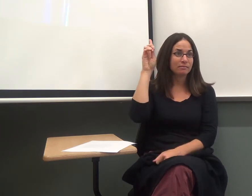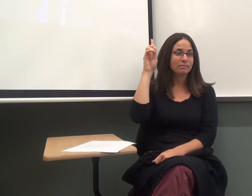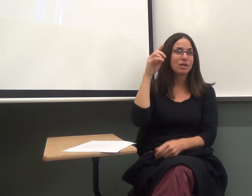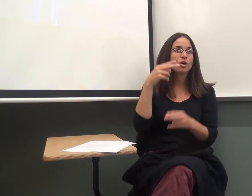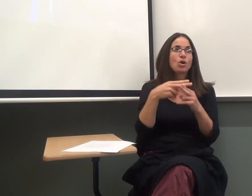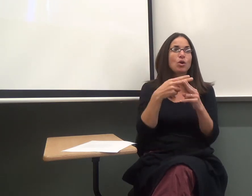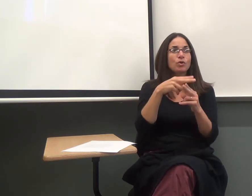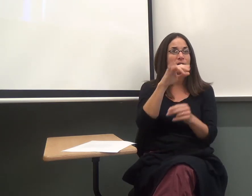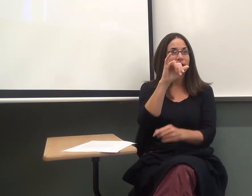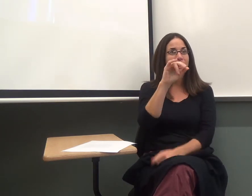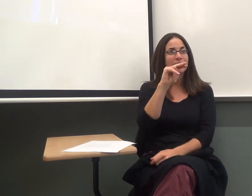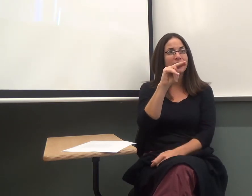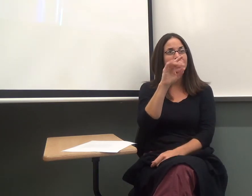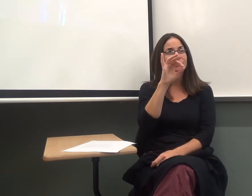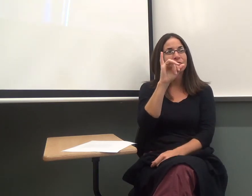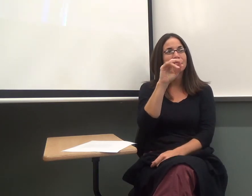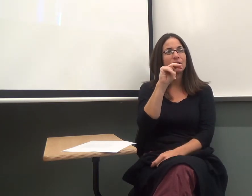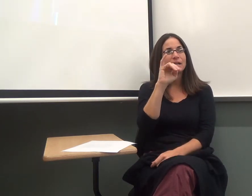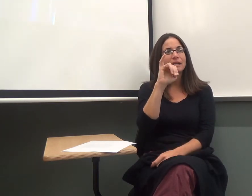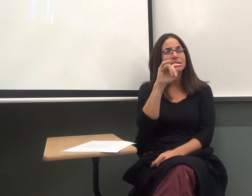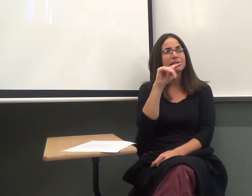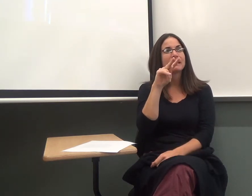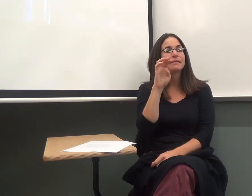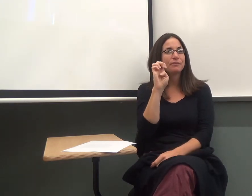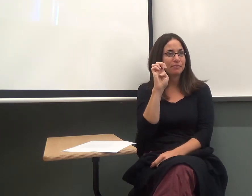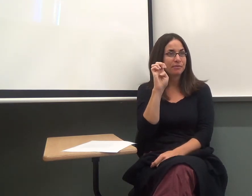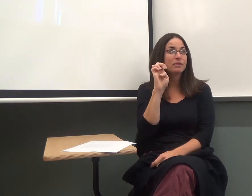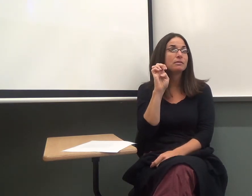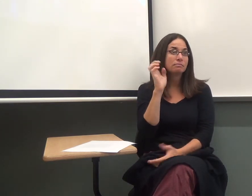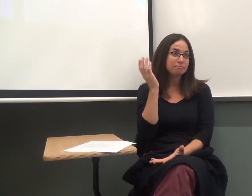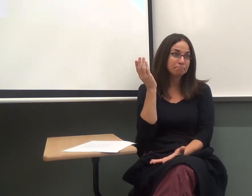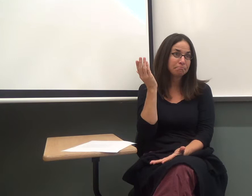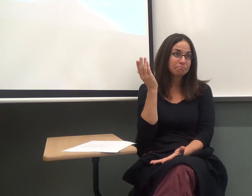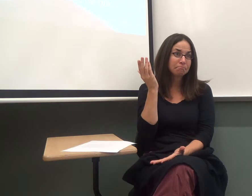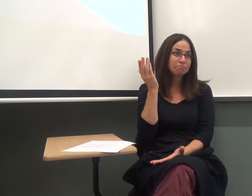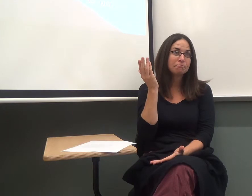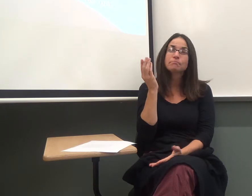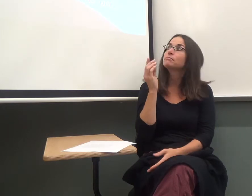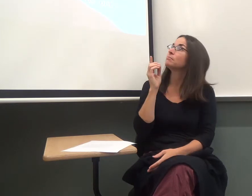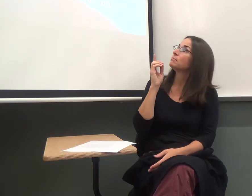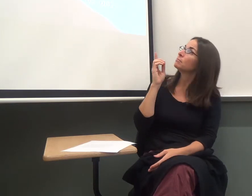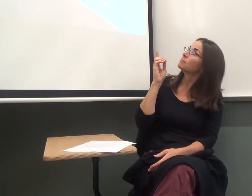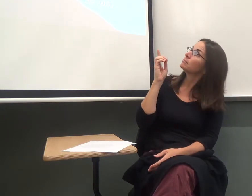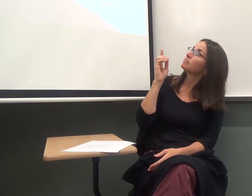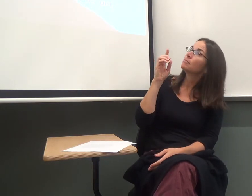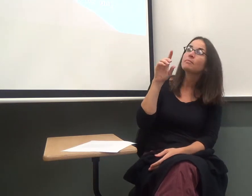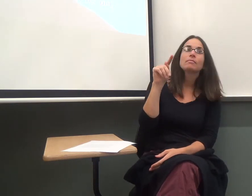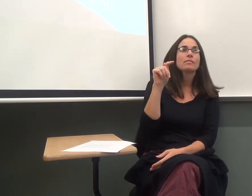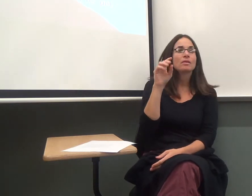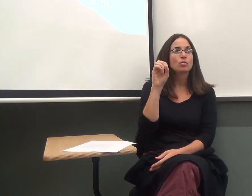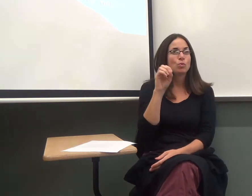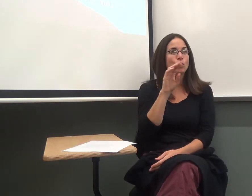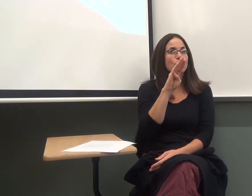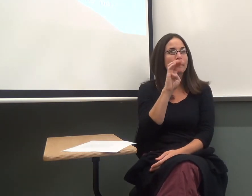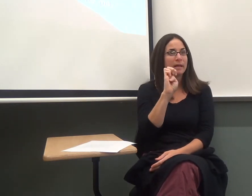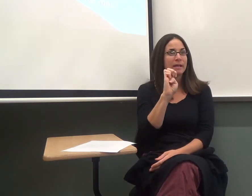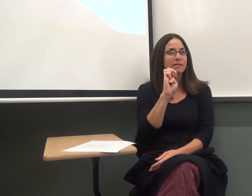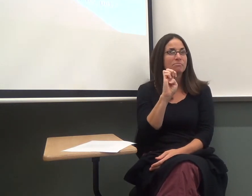infinitive. To ride. Okay? This. To be. That's called